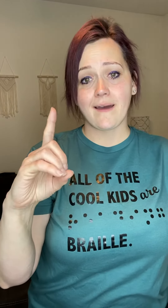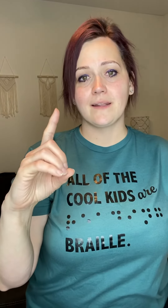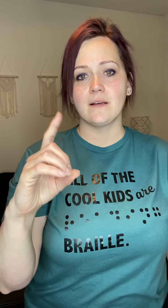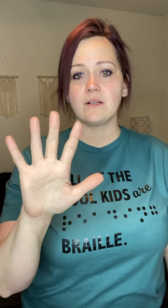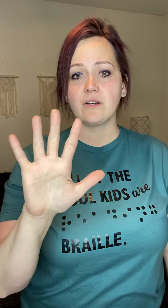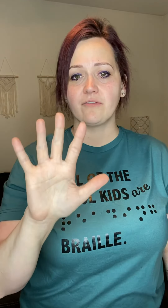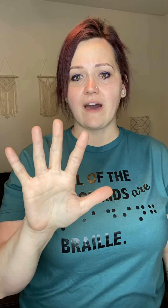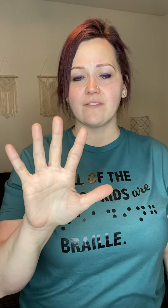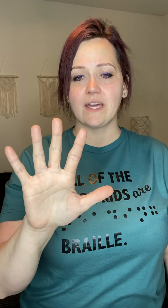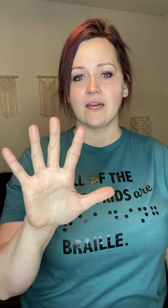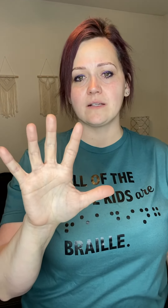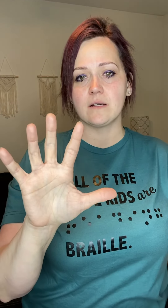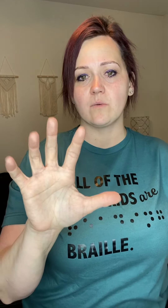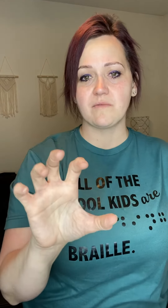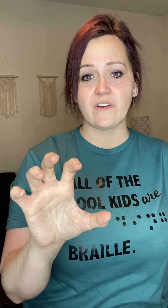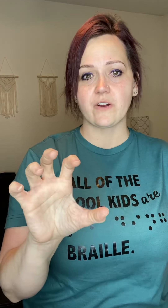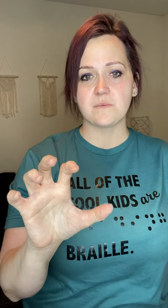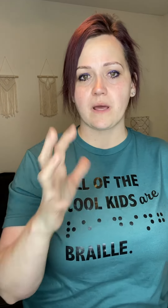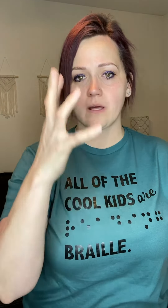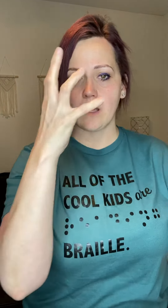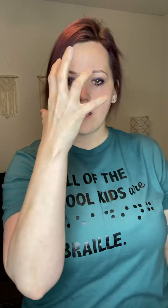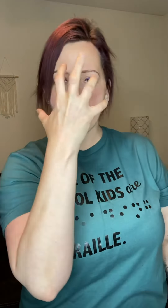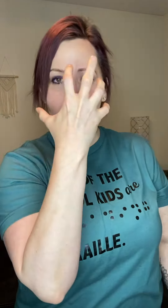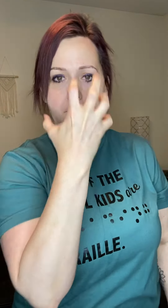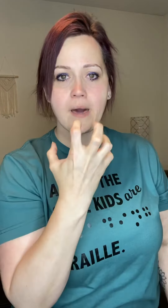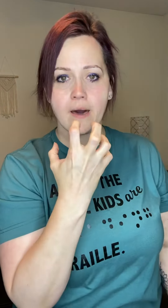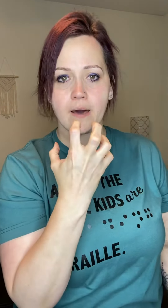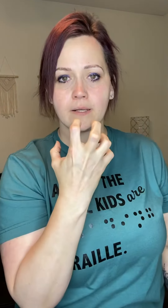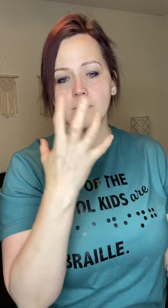mad. Your 5 hand with fingers bent. Mad.